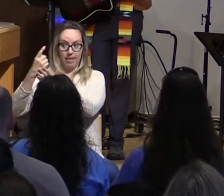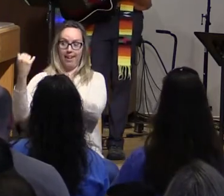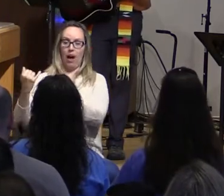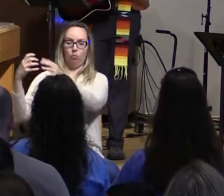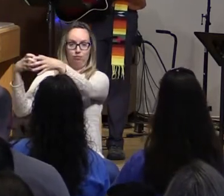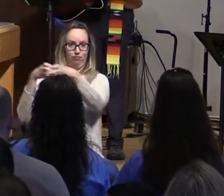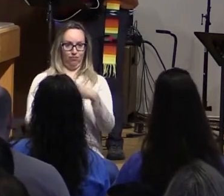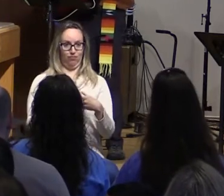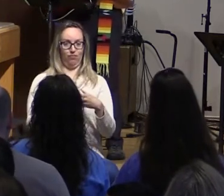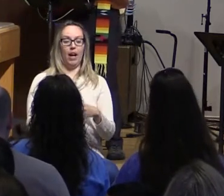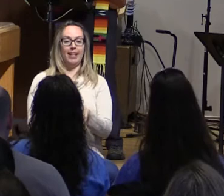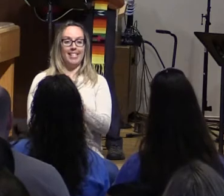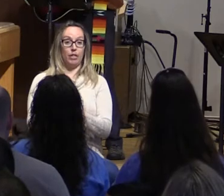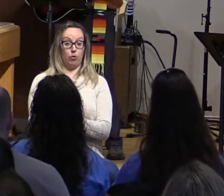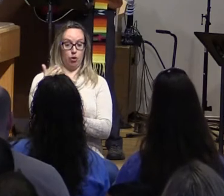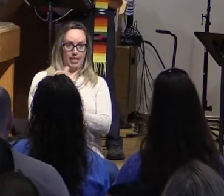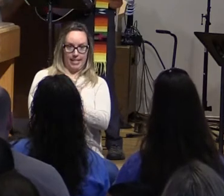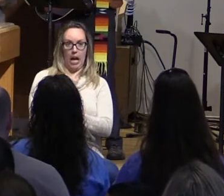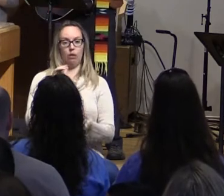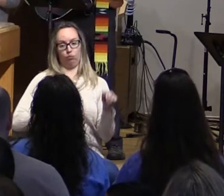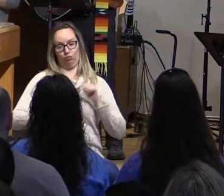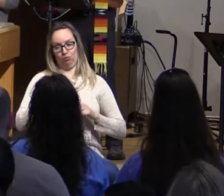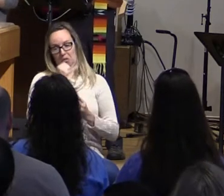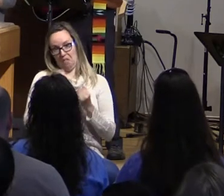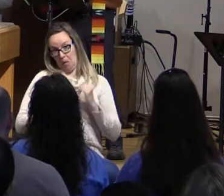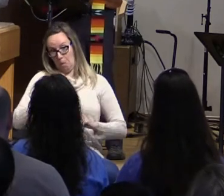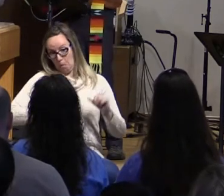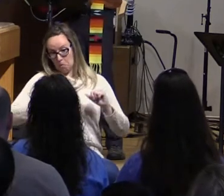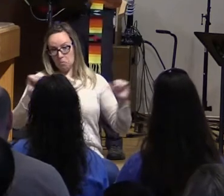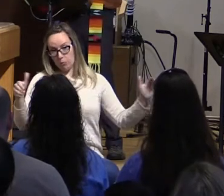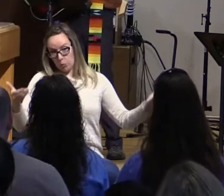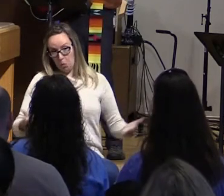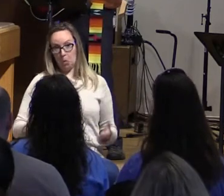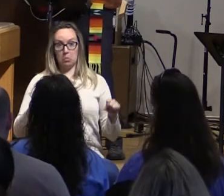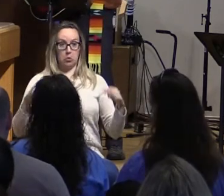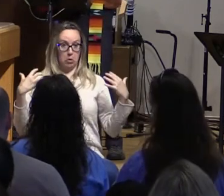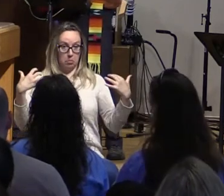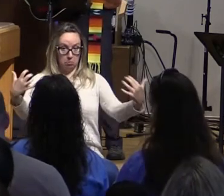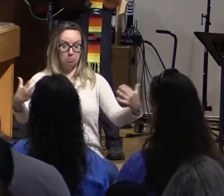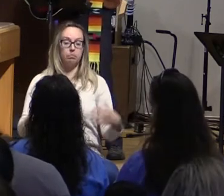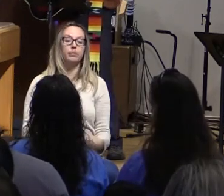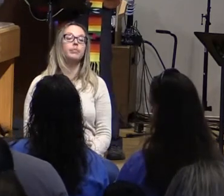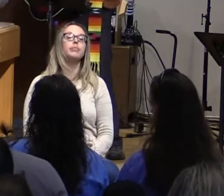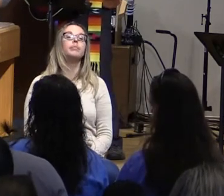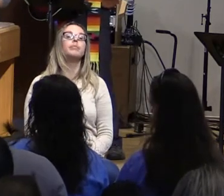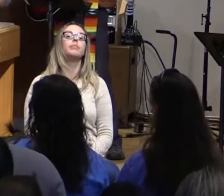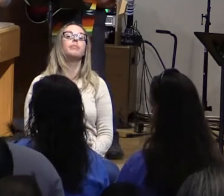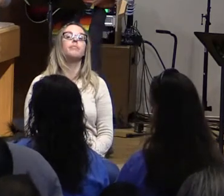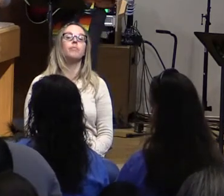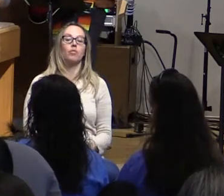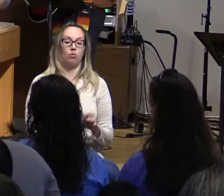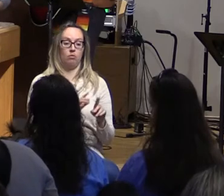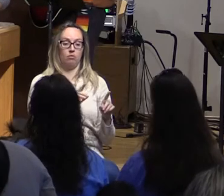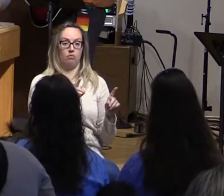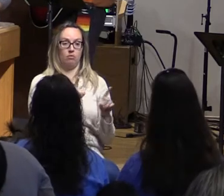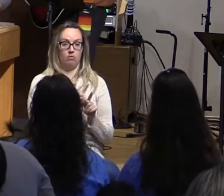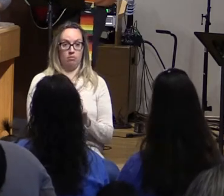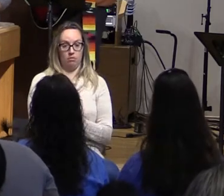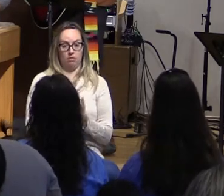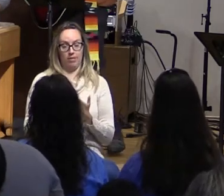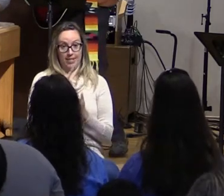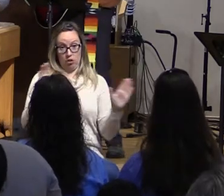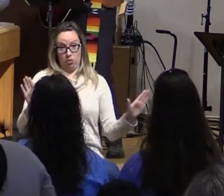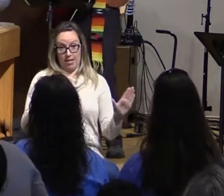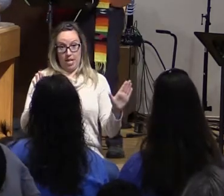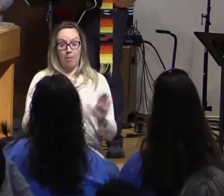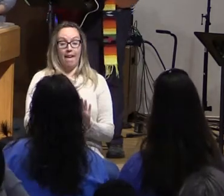here in the sanctuary at 6:30 tonight. So you are welcome to come and join us for that great event. Also next Sunday, there's a family